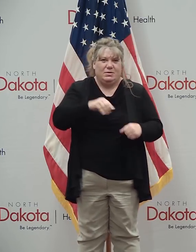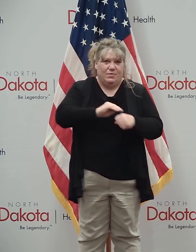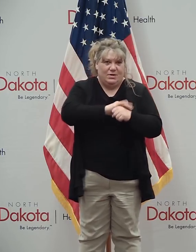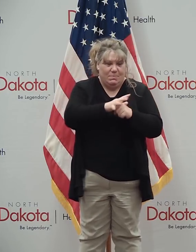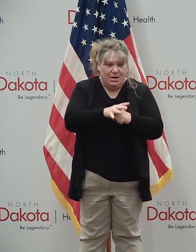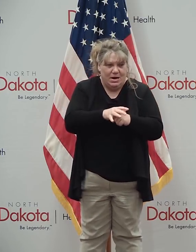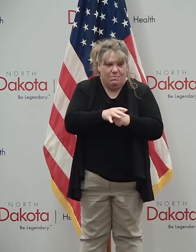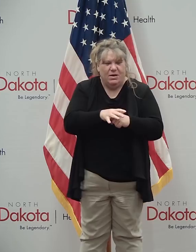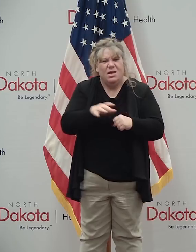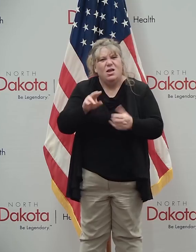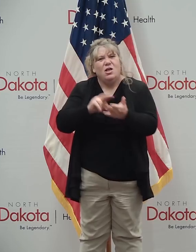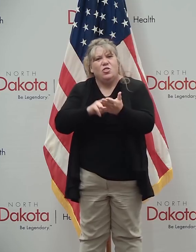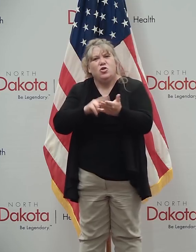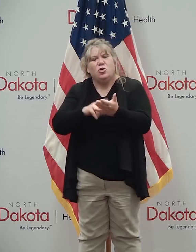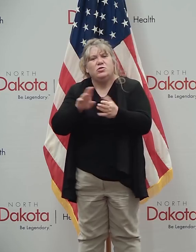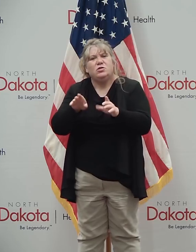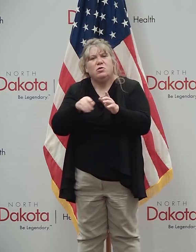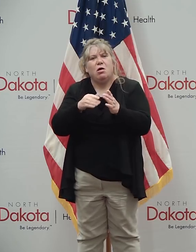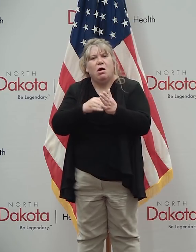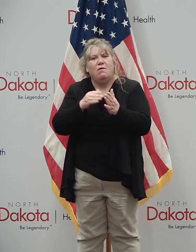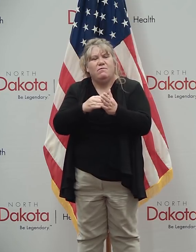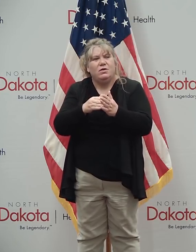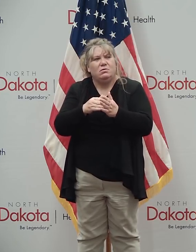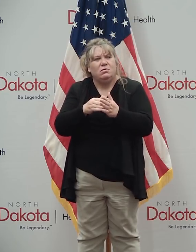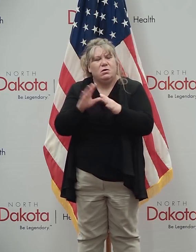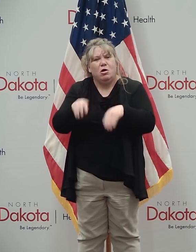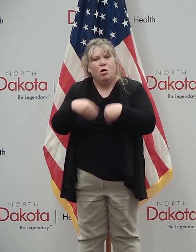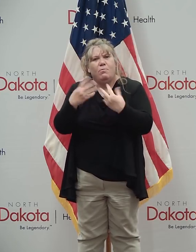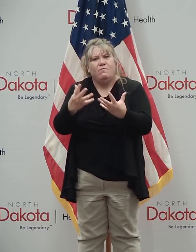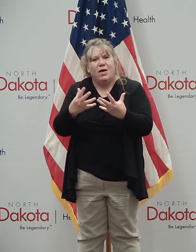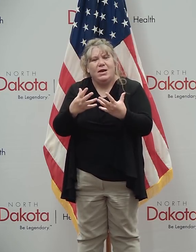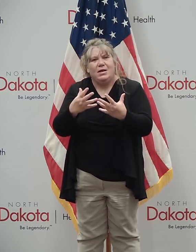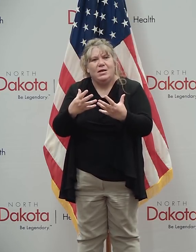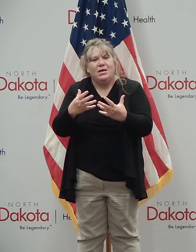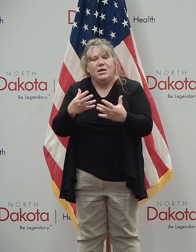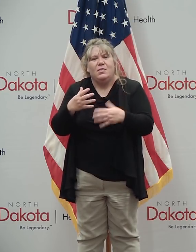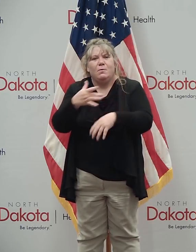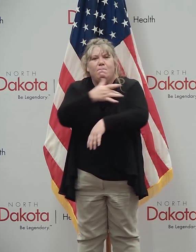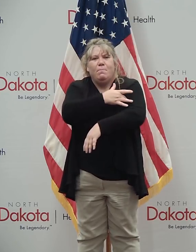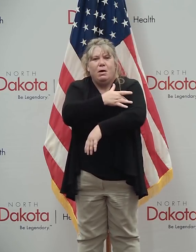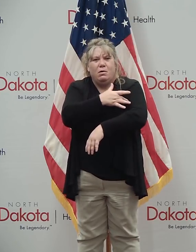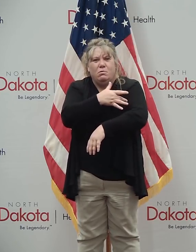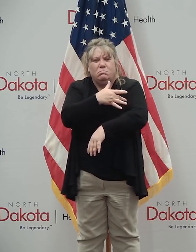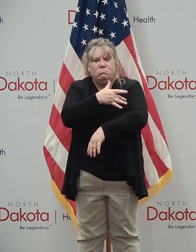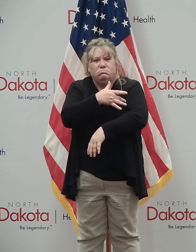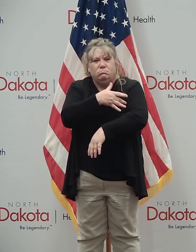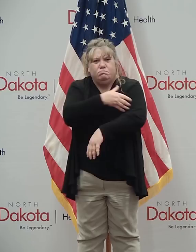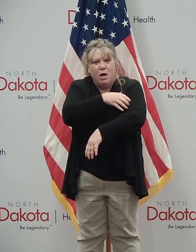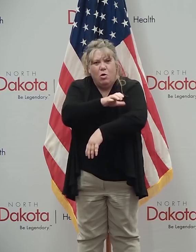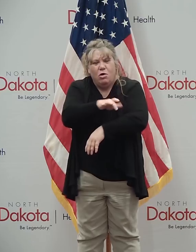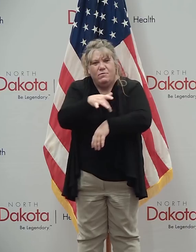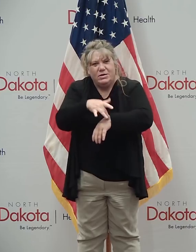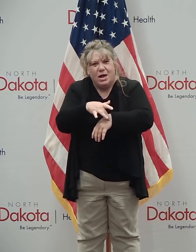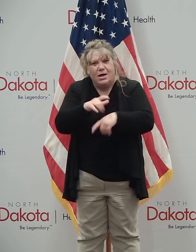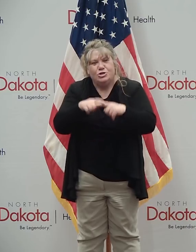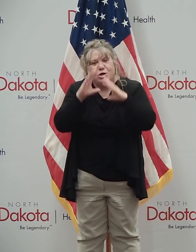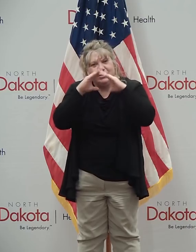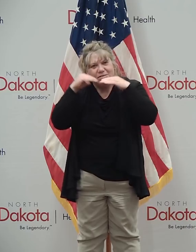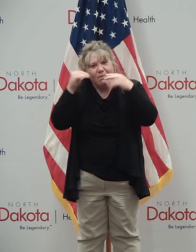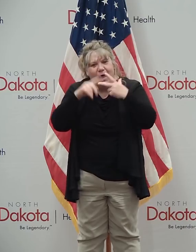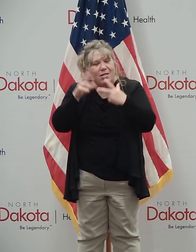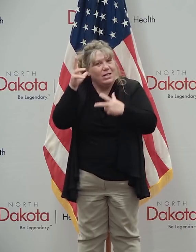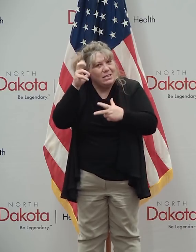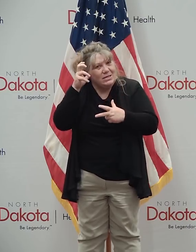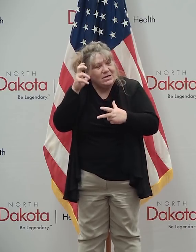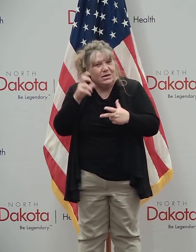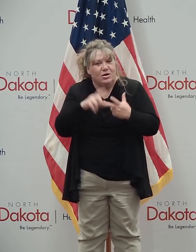pandemic, they often, in addition to the medical care, they are providing the power of a touch, a smile, a kind word, and a listening ear. And their acts